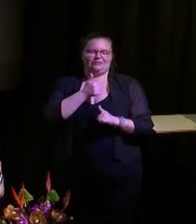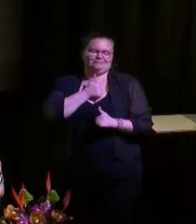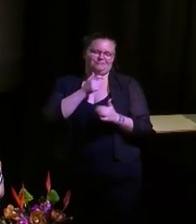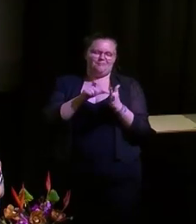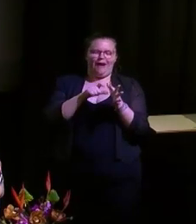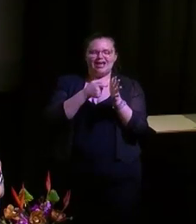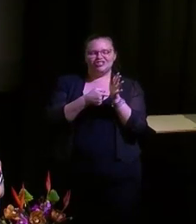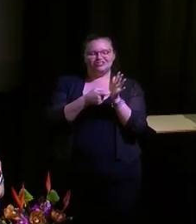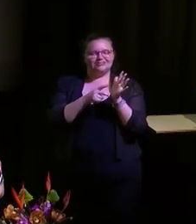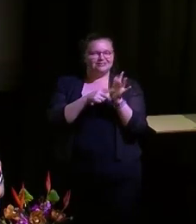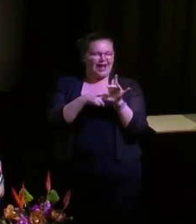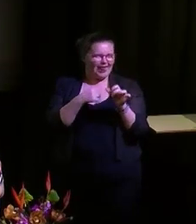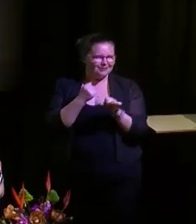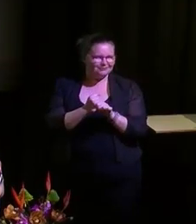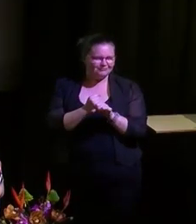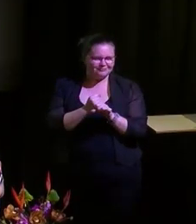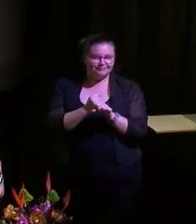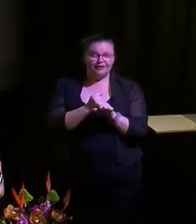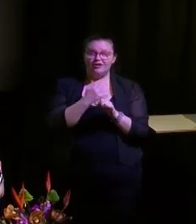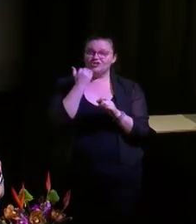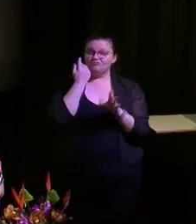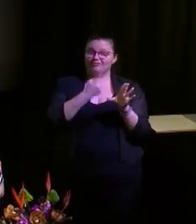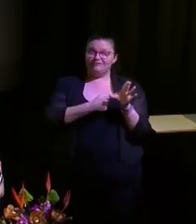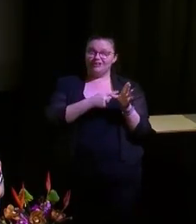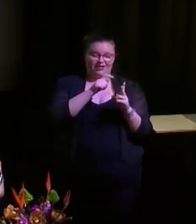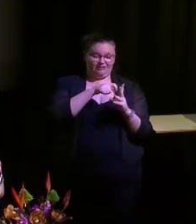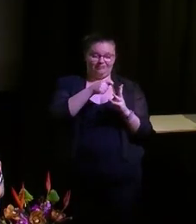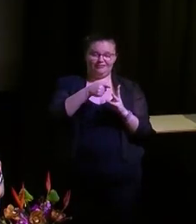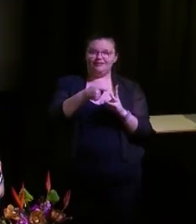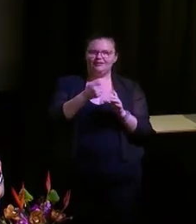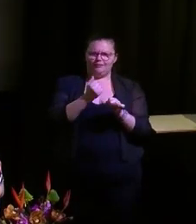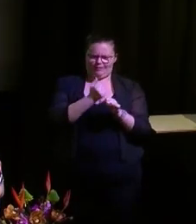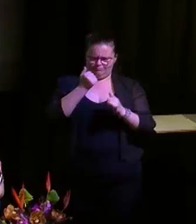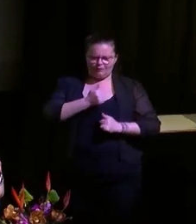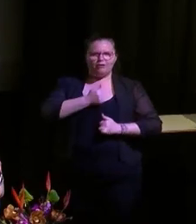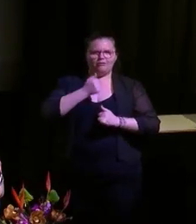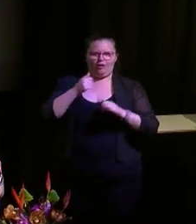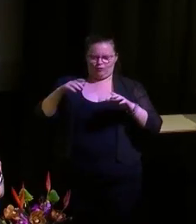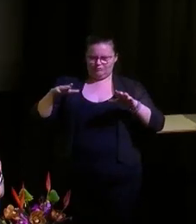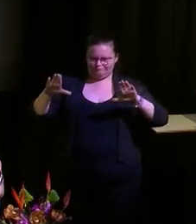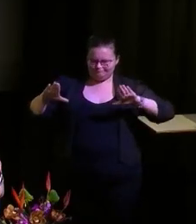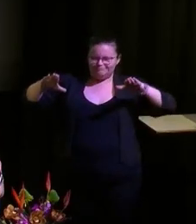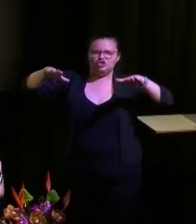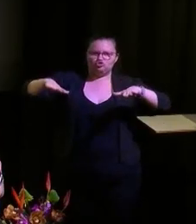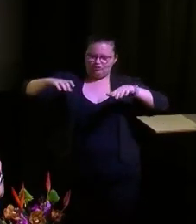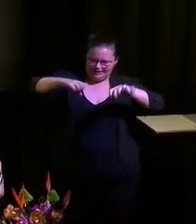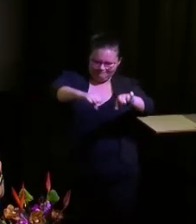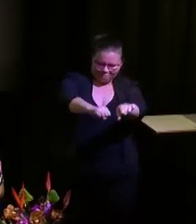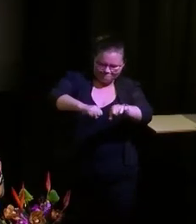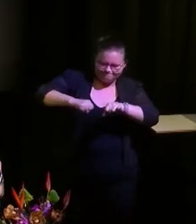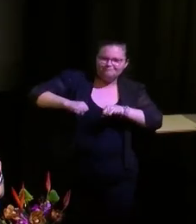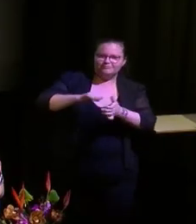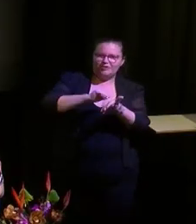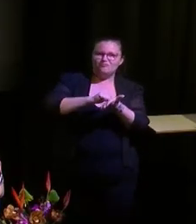And then every year after that she decided that she was going to make her own screen print her own shirts for